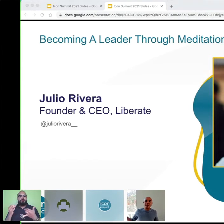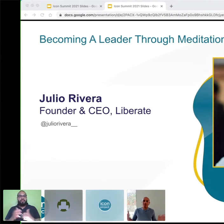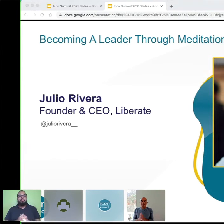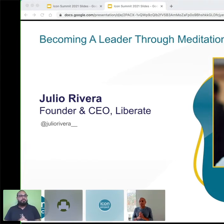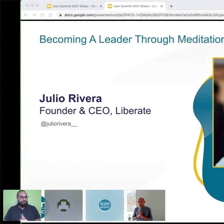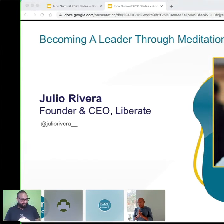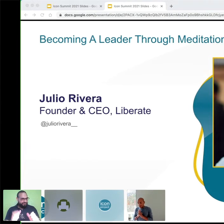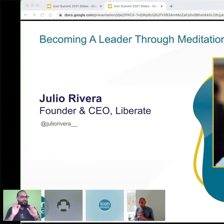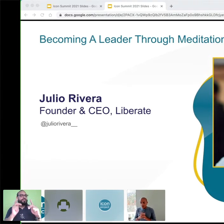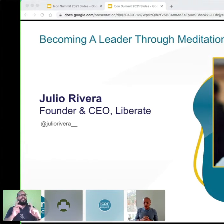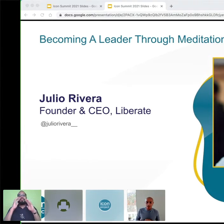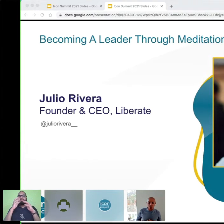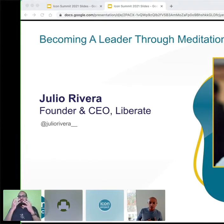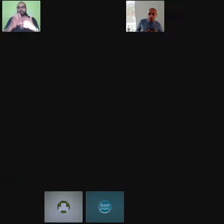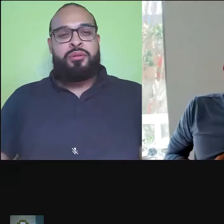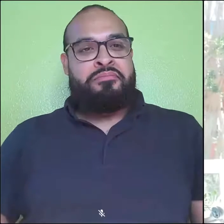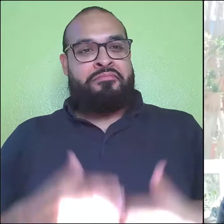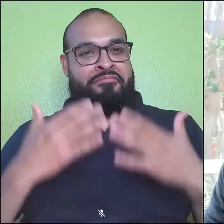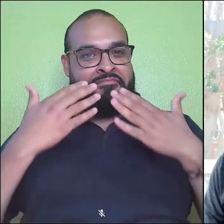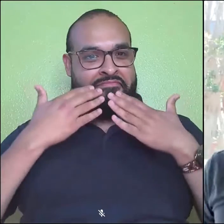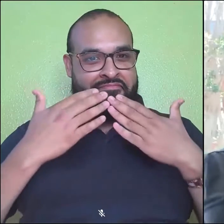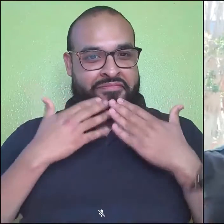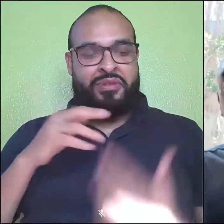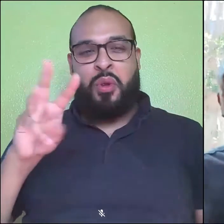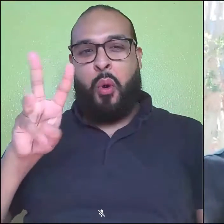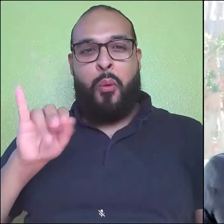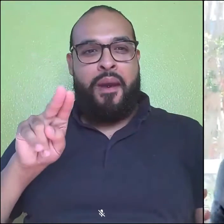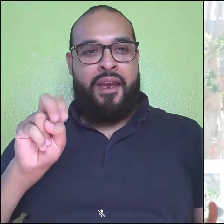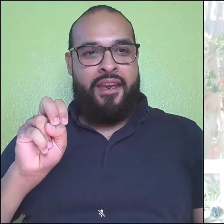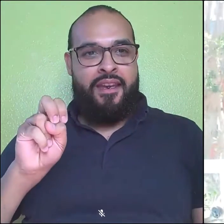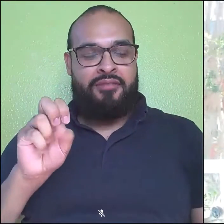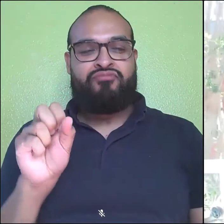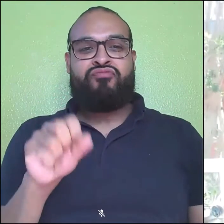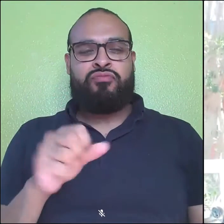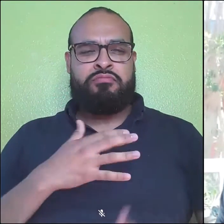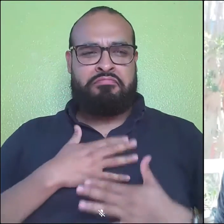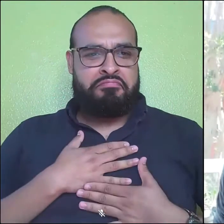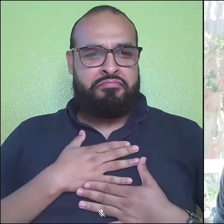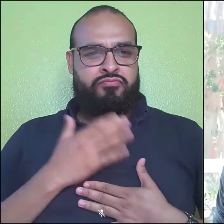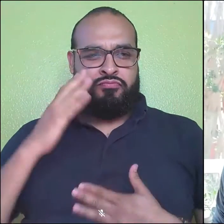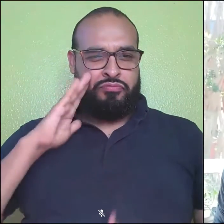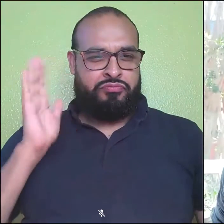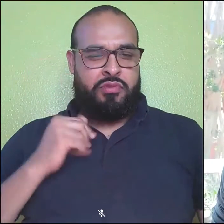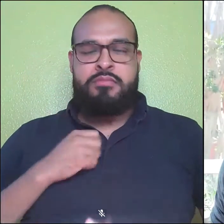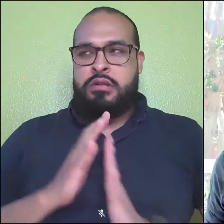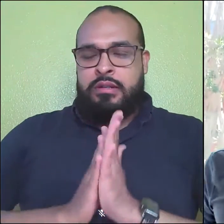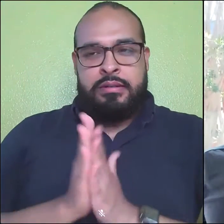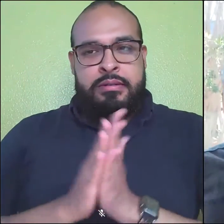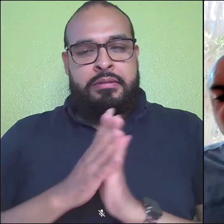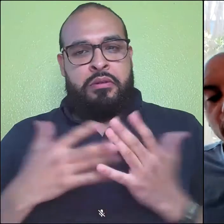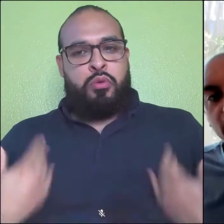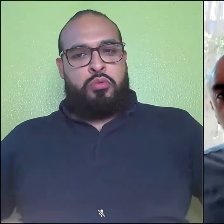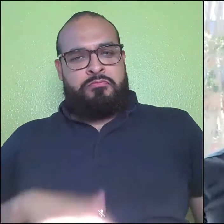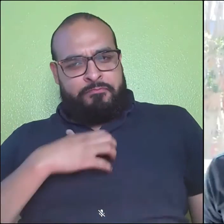Beautiful. Well, thank you so much for the introduction, Wayne. I am so passionate about supporting